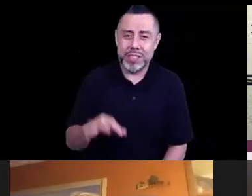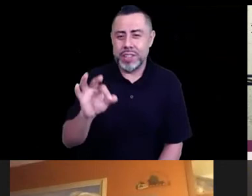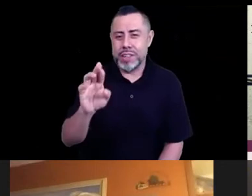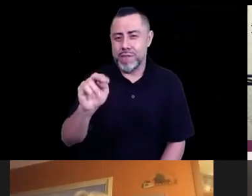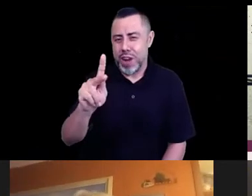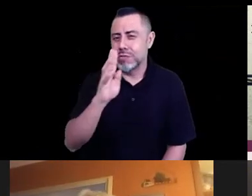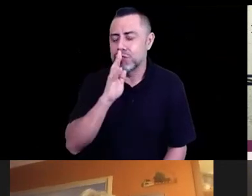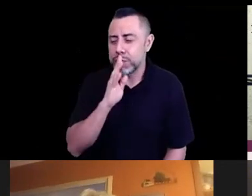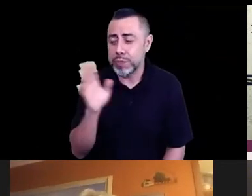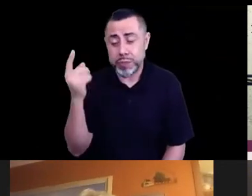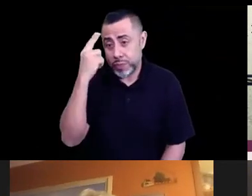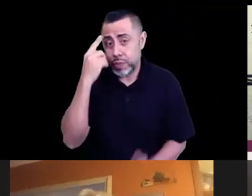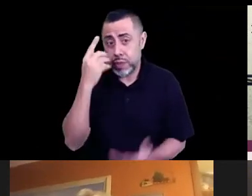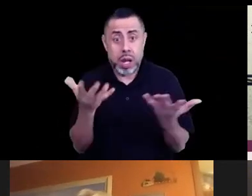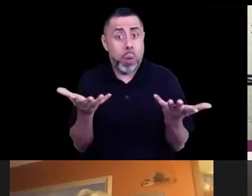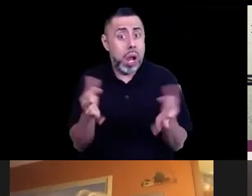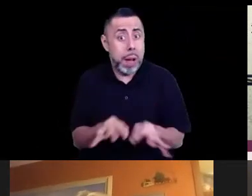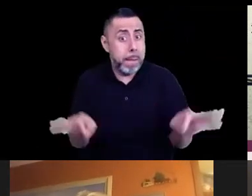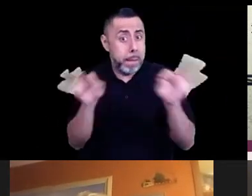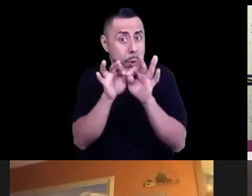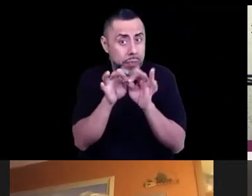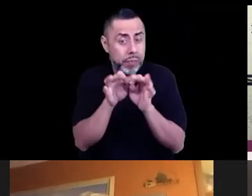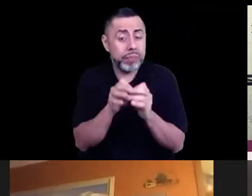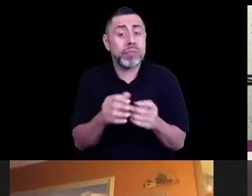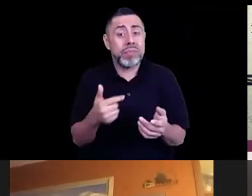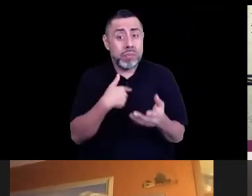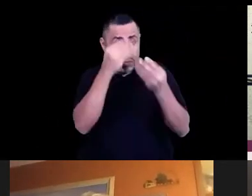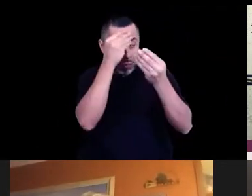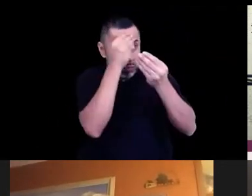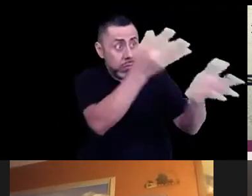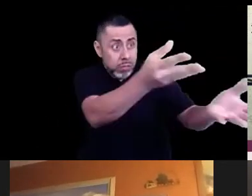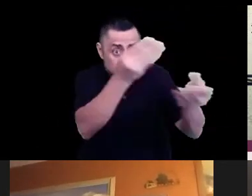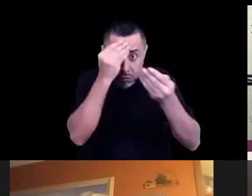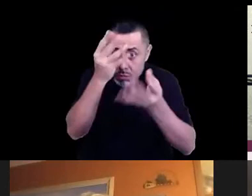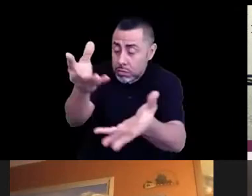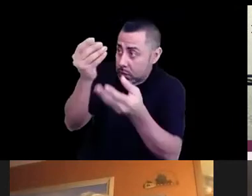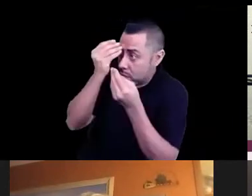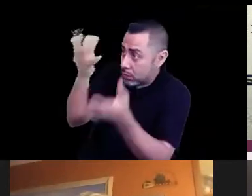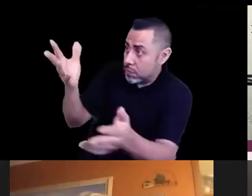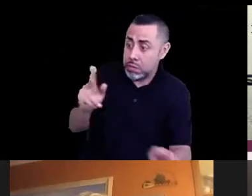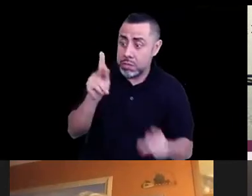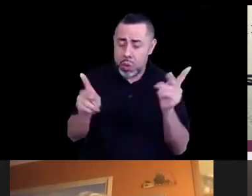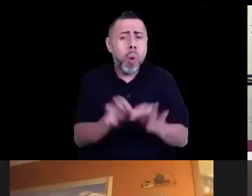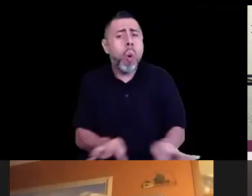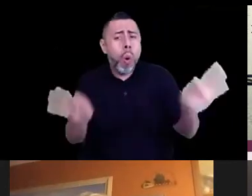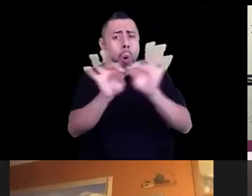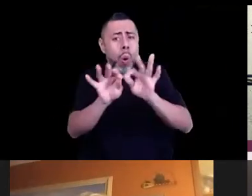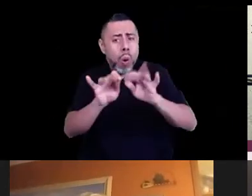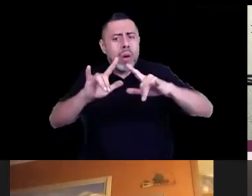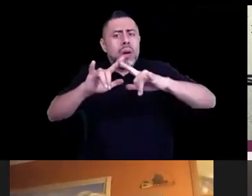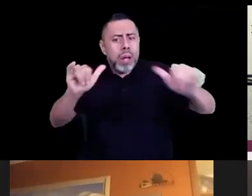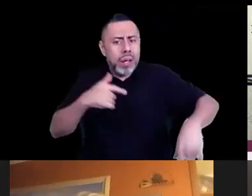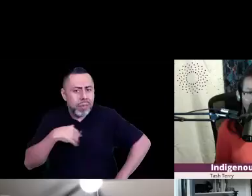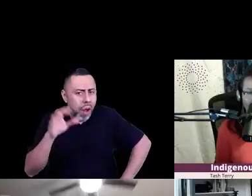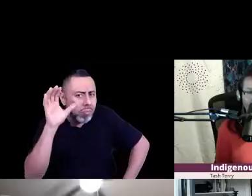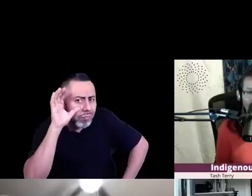I think the important thing is not only with me being able to tell people things, but being able to listen and hear all